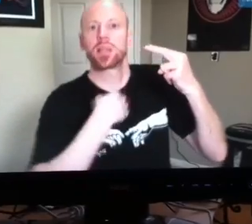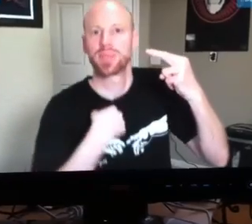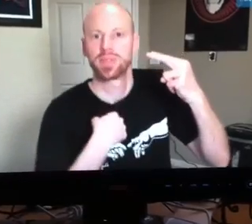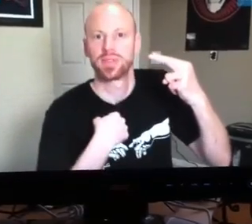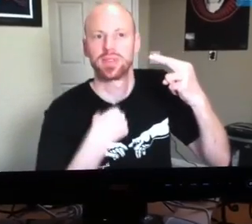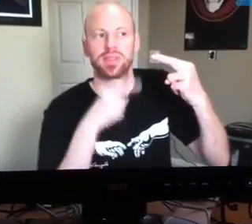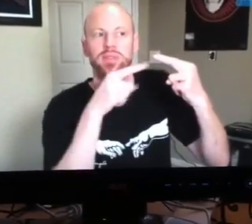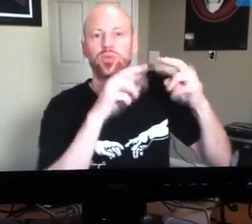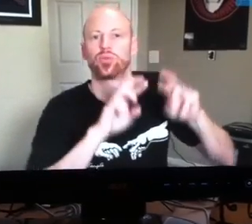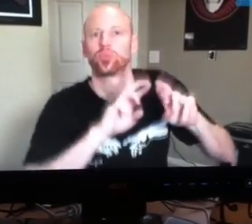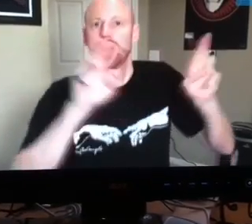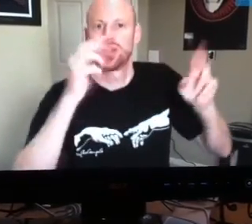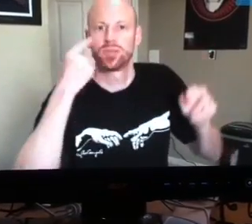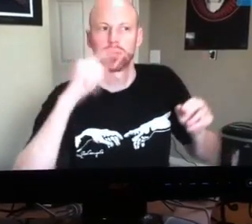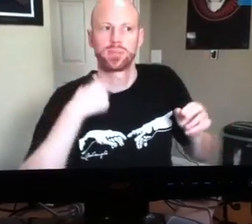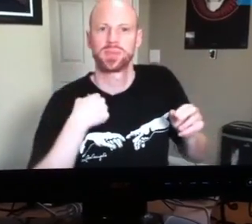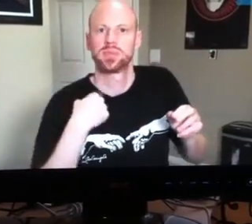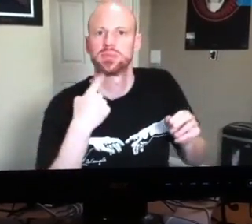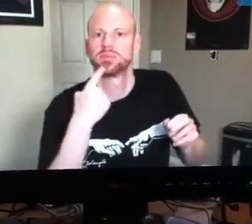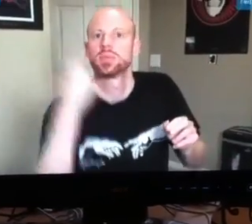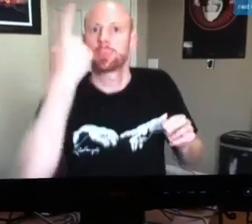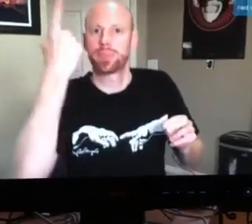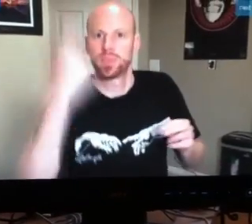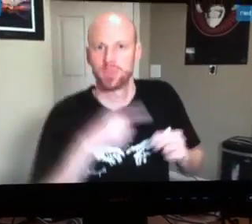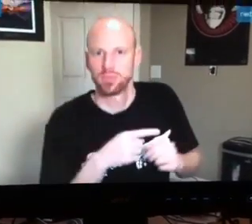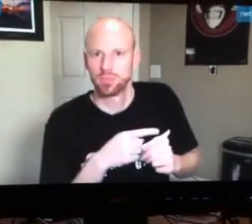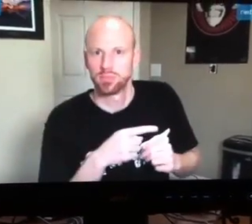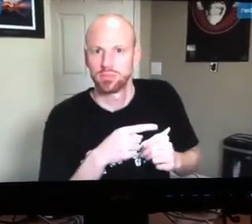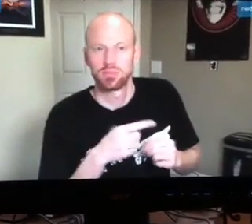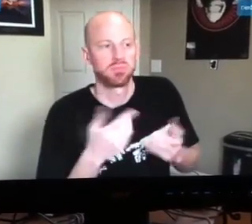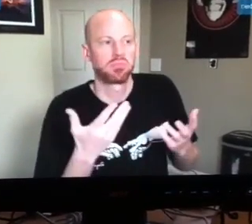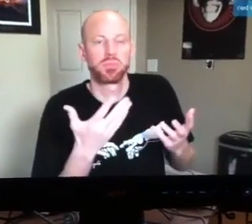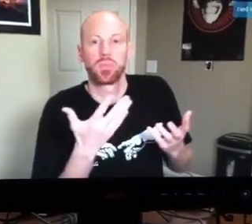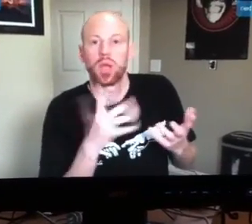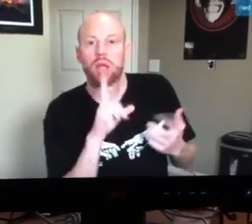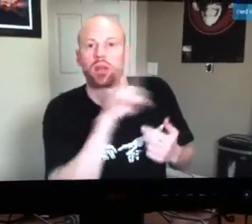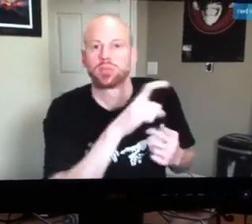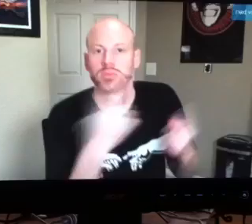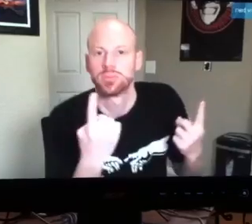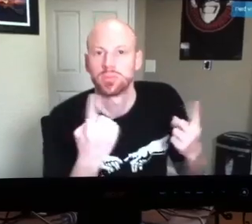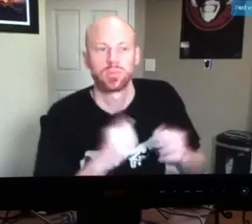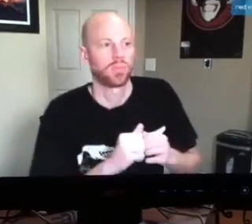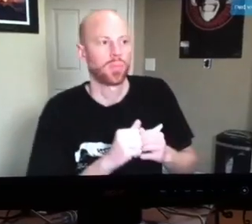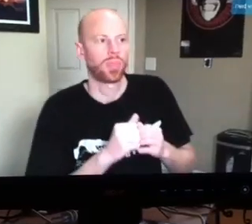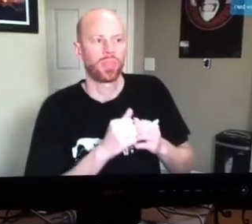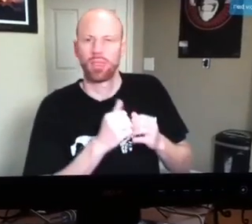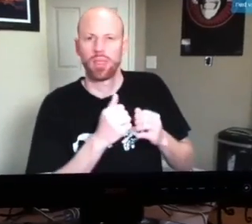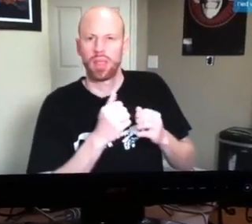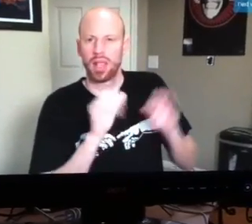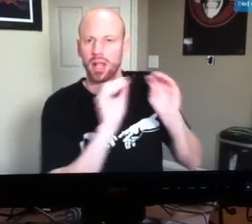gaze is held and focused on the listener, then that means that they're ready to take their turn.